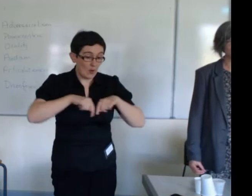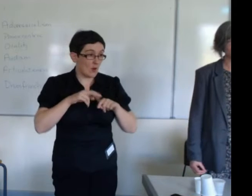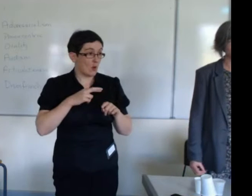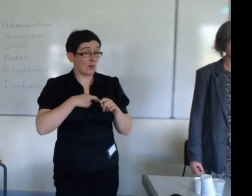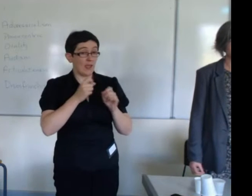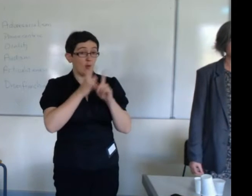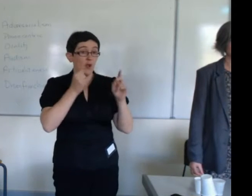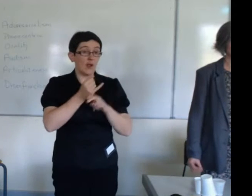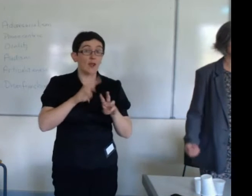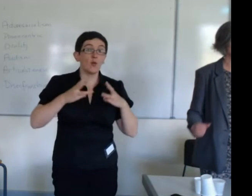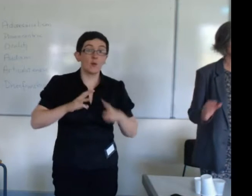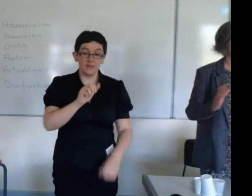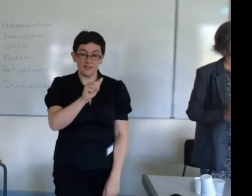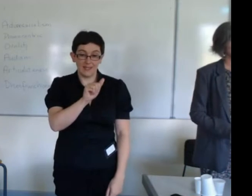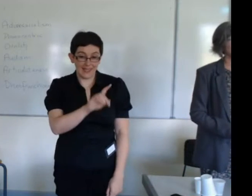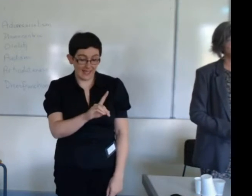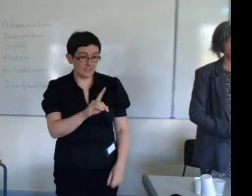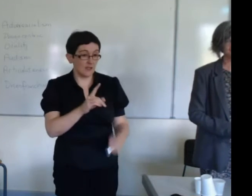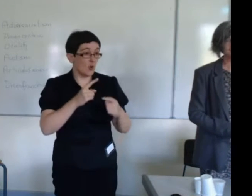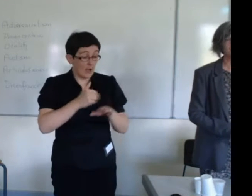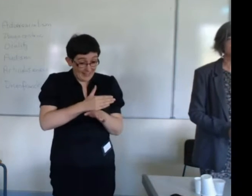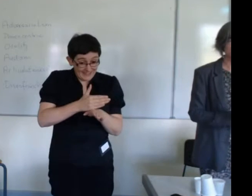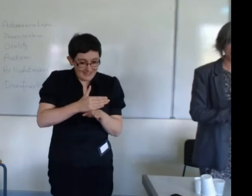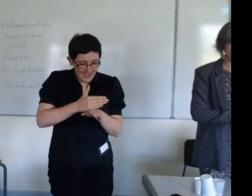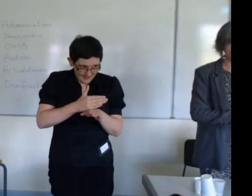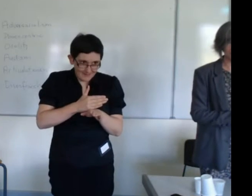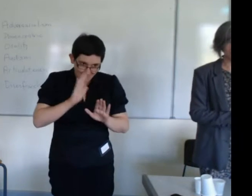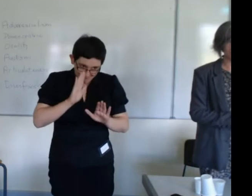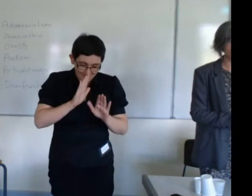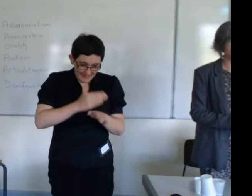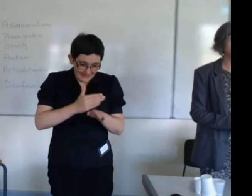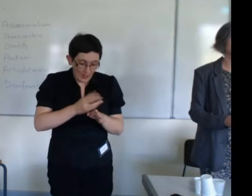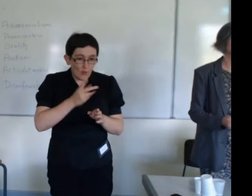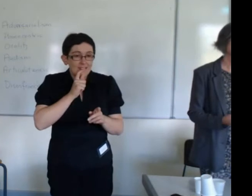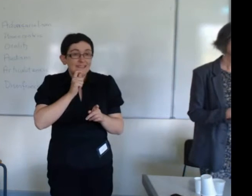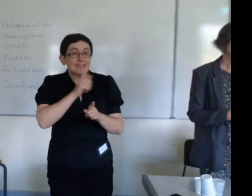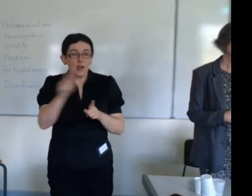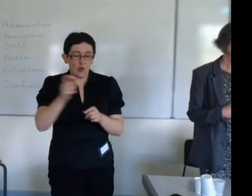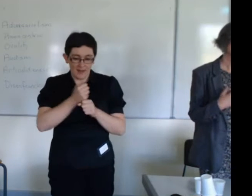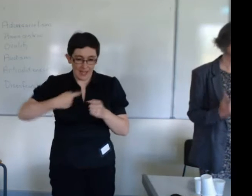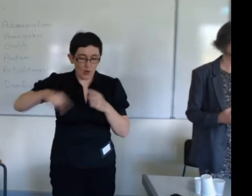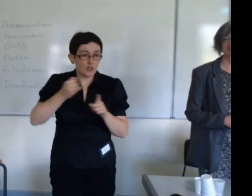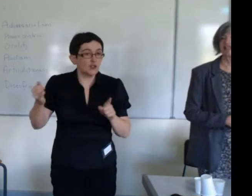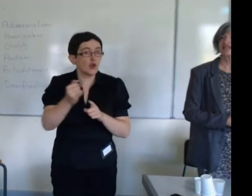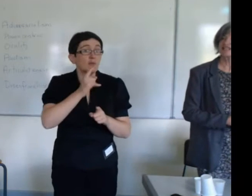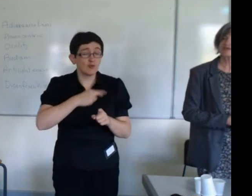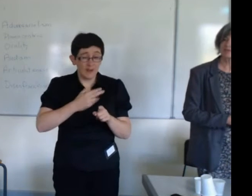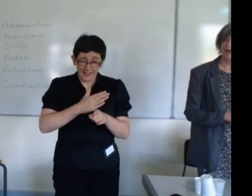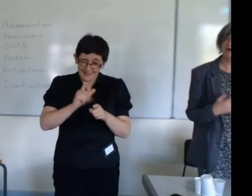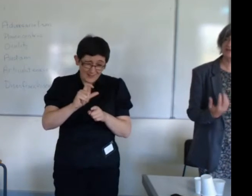in Women's Aid that we're at the very beginning. And I got to tell you a little bit about our journey, but it is a very small beginning. It's hopefully